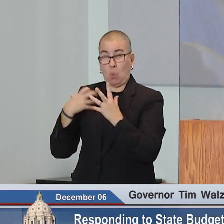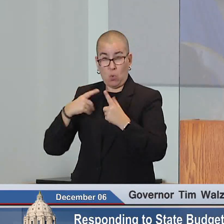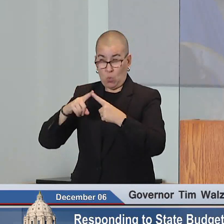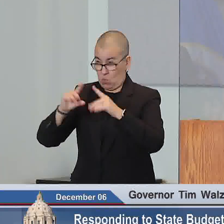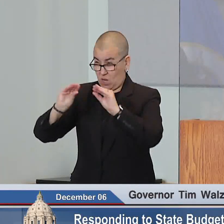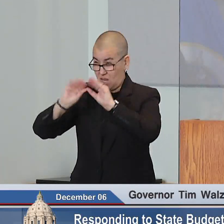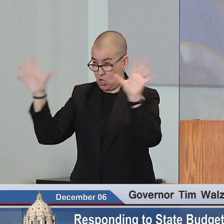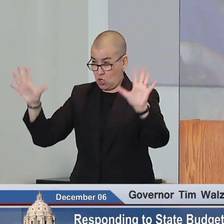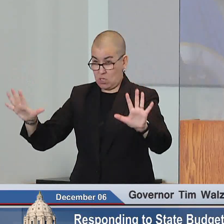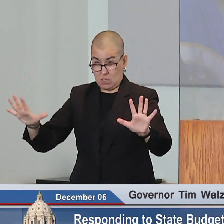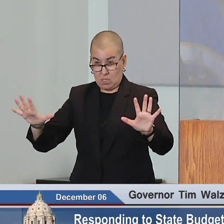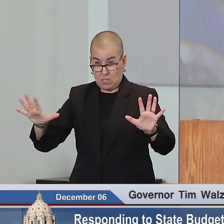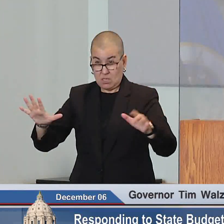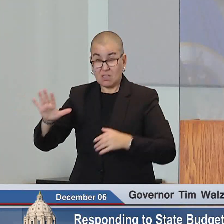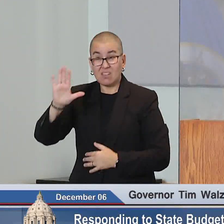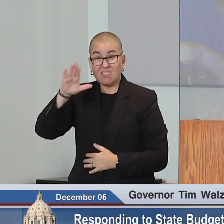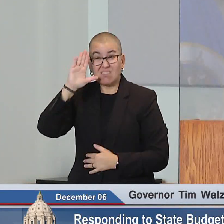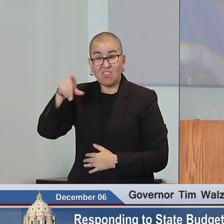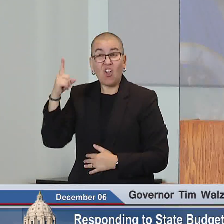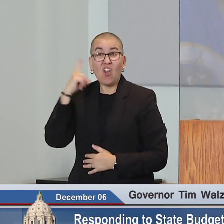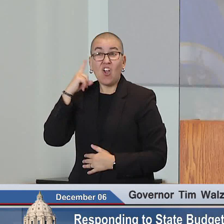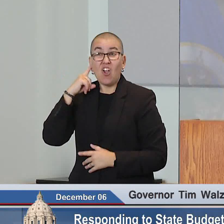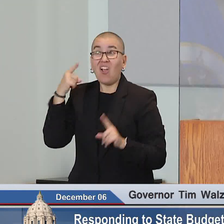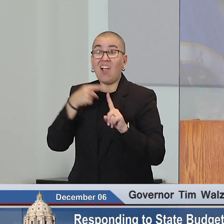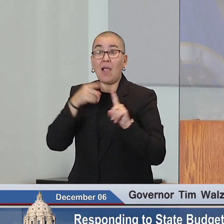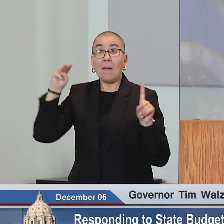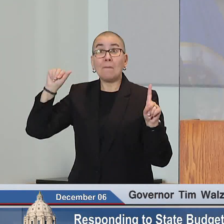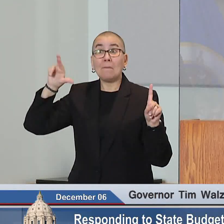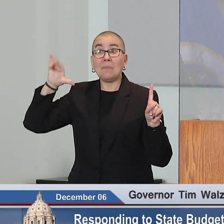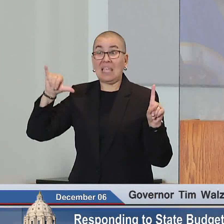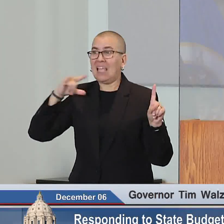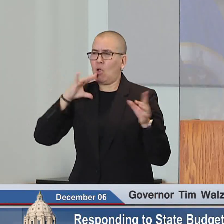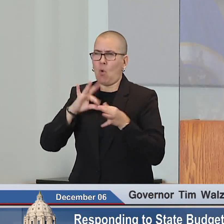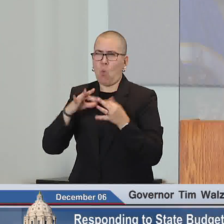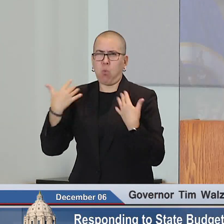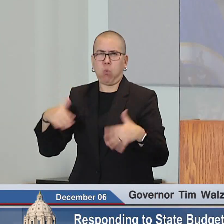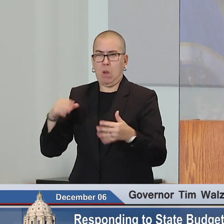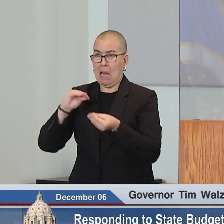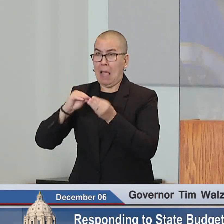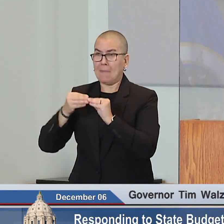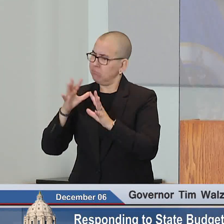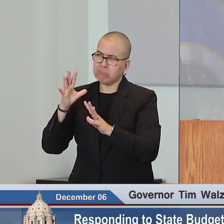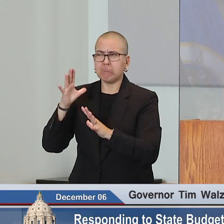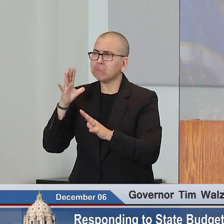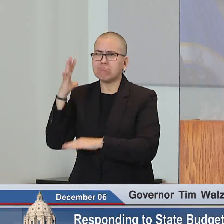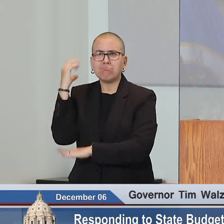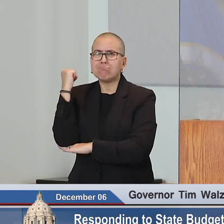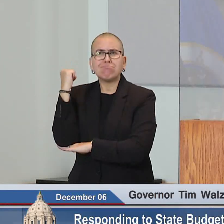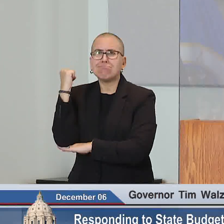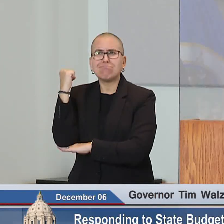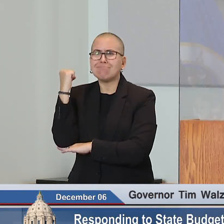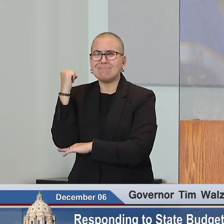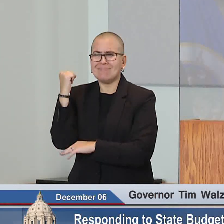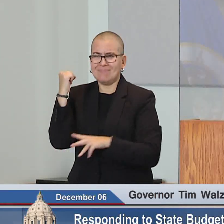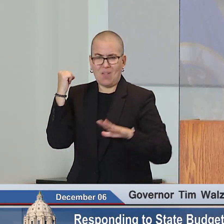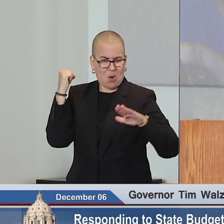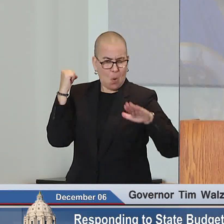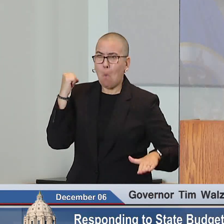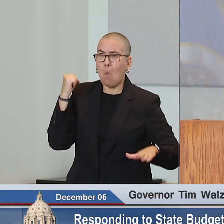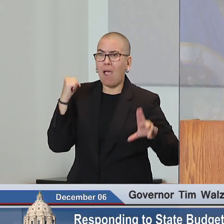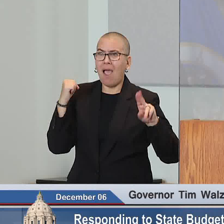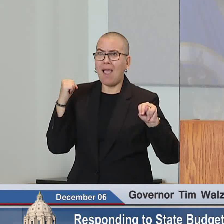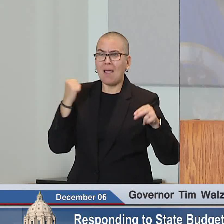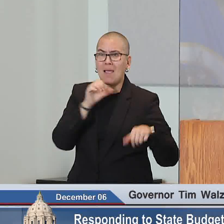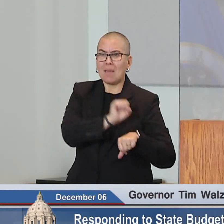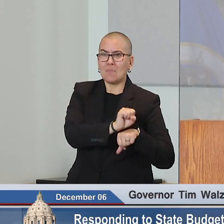as you just heard Mary talking about, some historic record numbers, from historic record unemployment to surpluses. And I'll remind Minnesotans, during